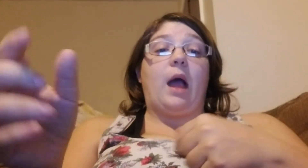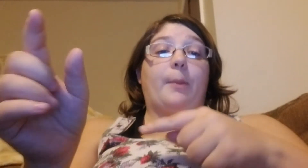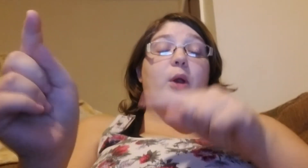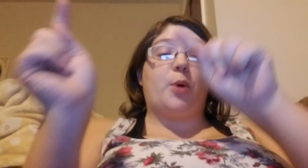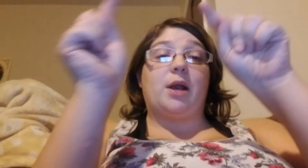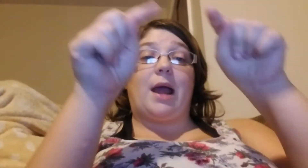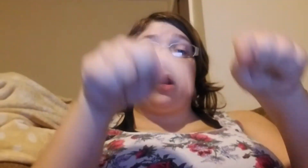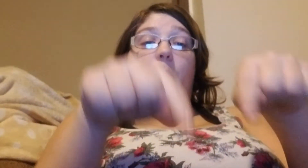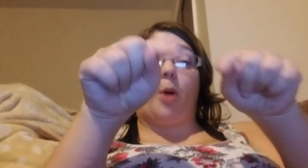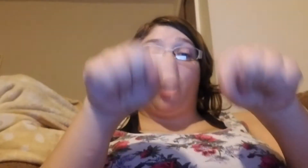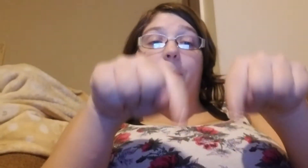gonna put it down on the bottom.